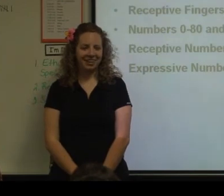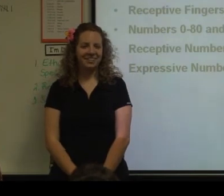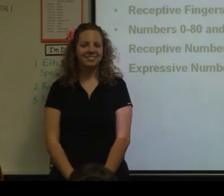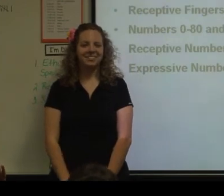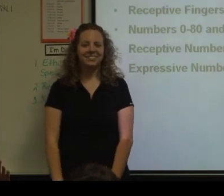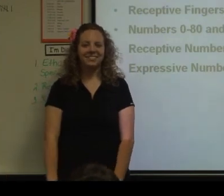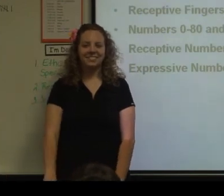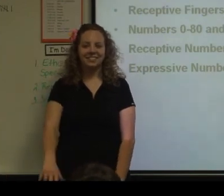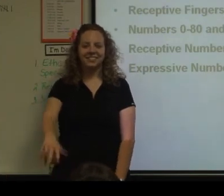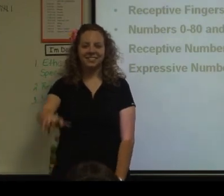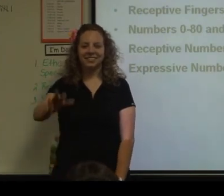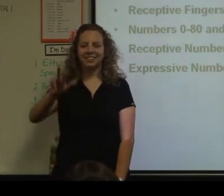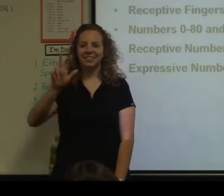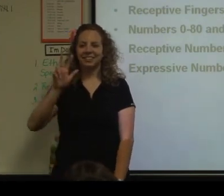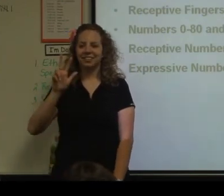Okay.